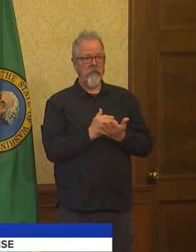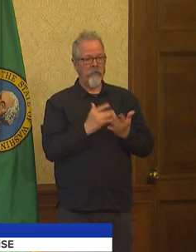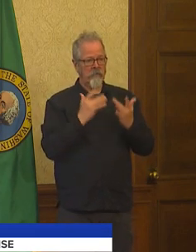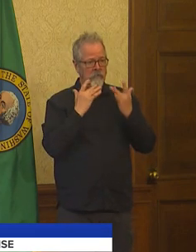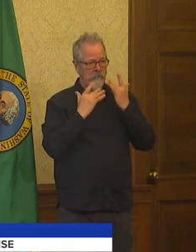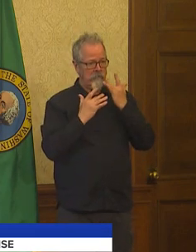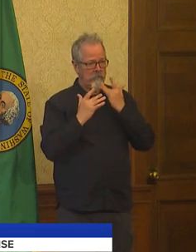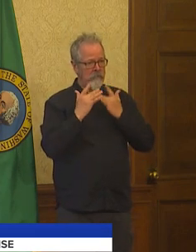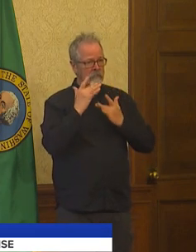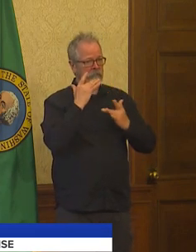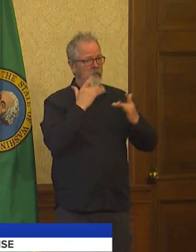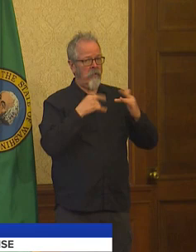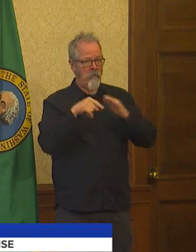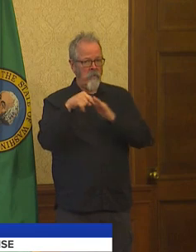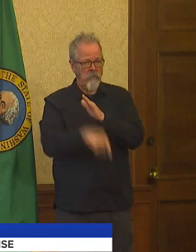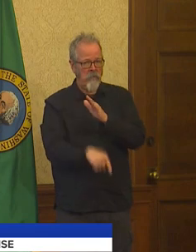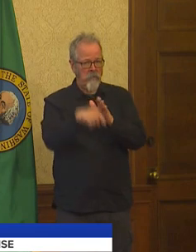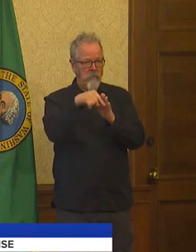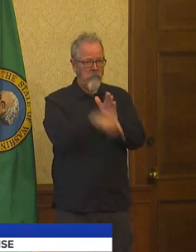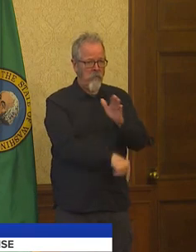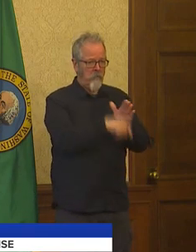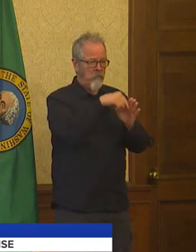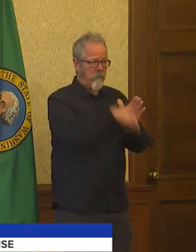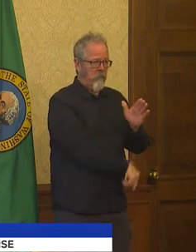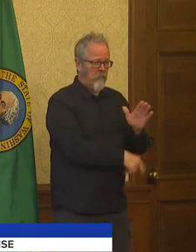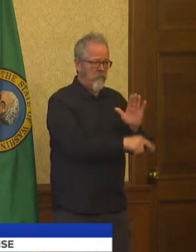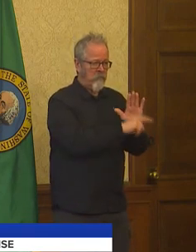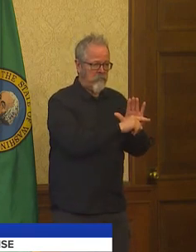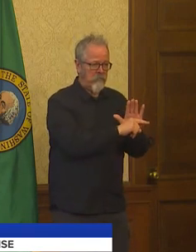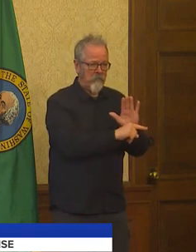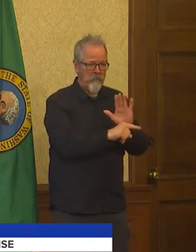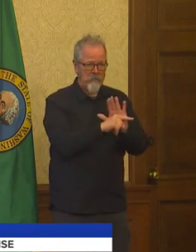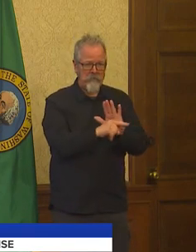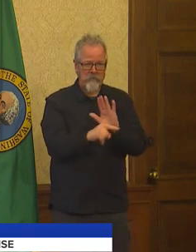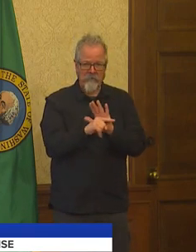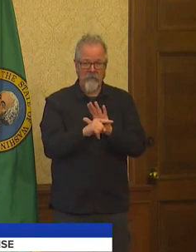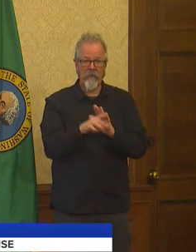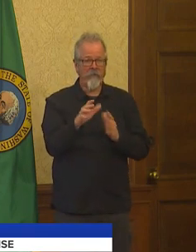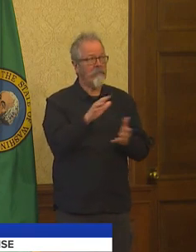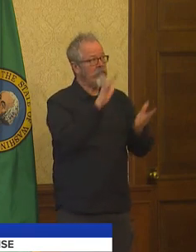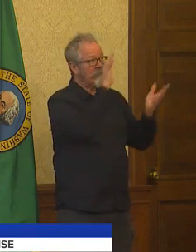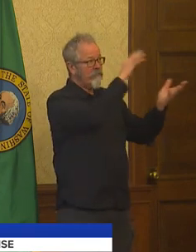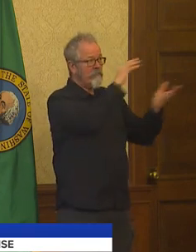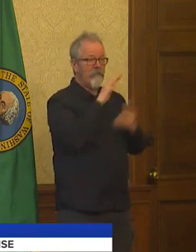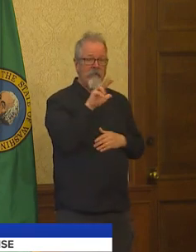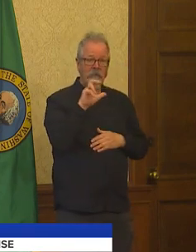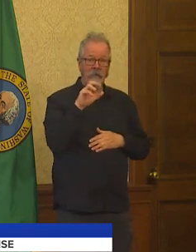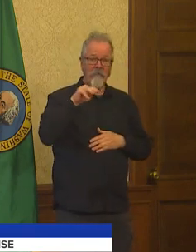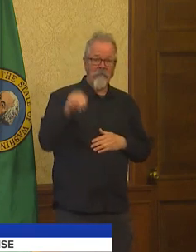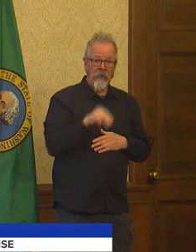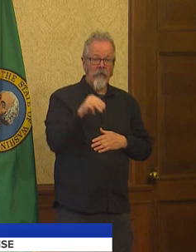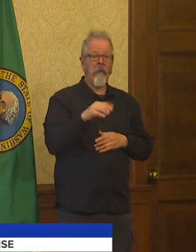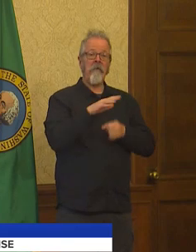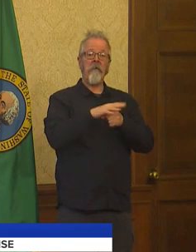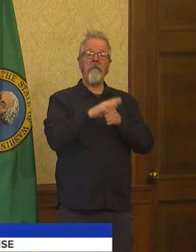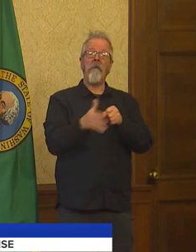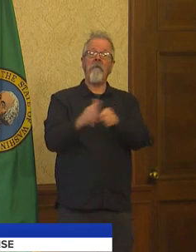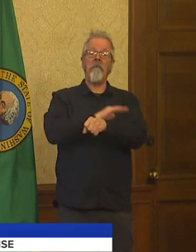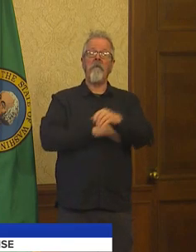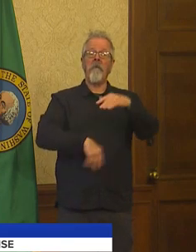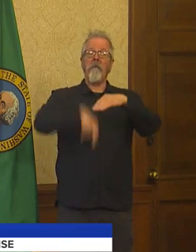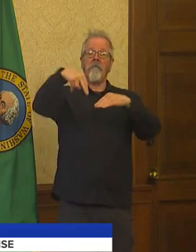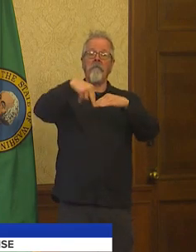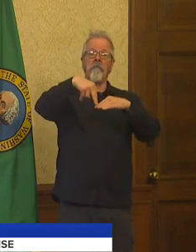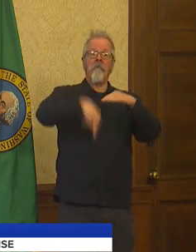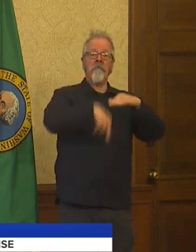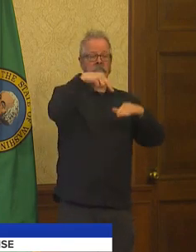executives fairly regularly about this, and they and the state are most hopeful that the Congress will continue this trend to